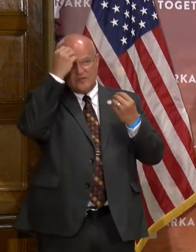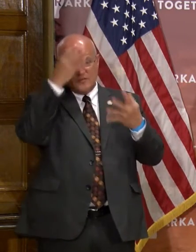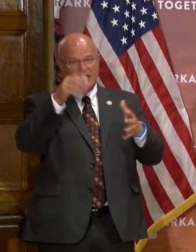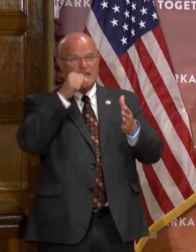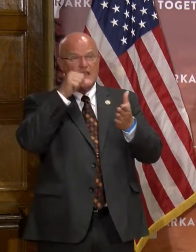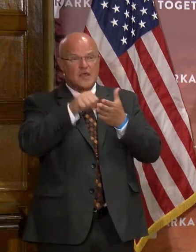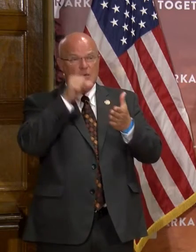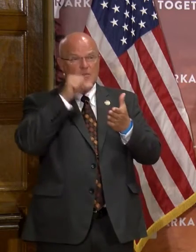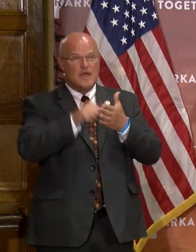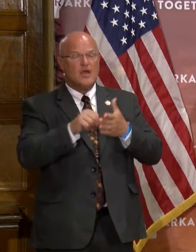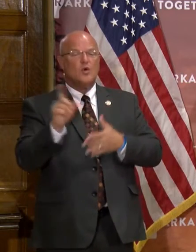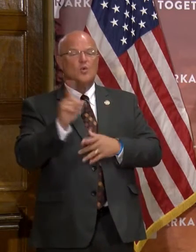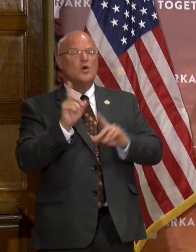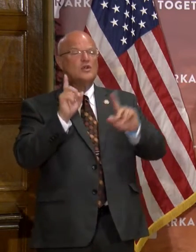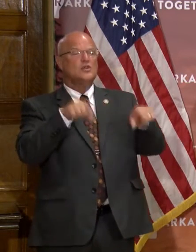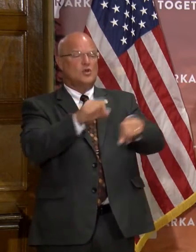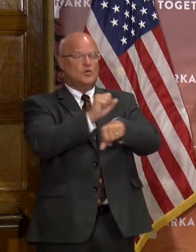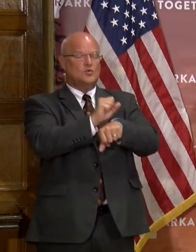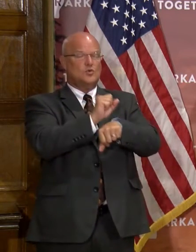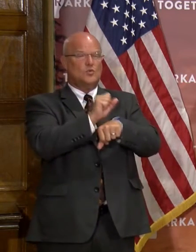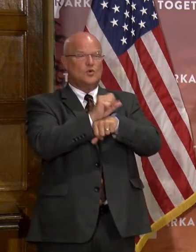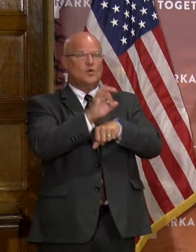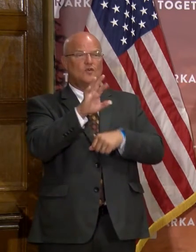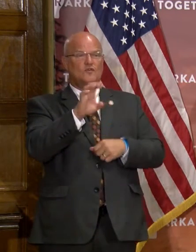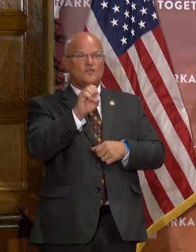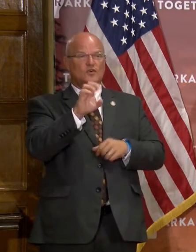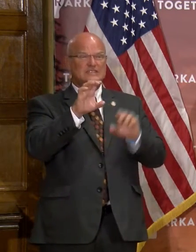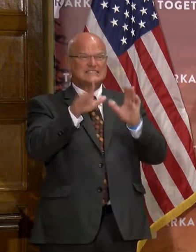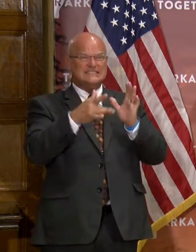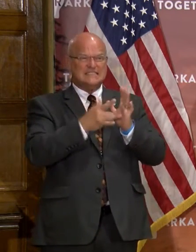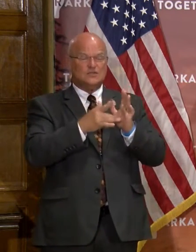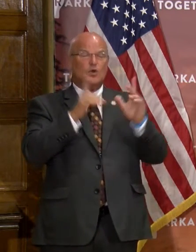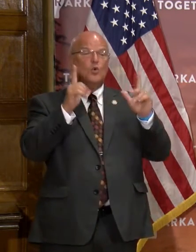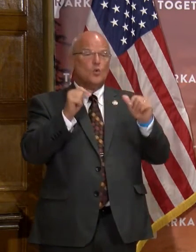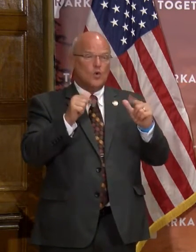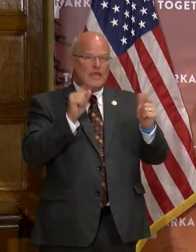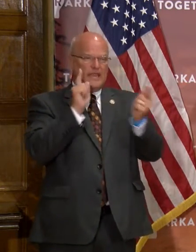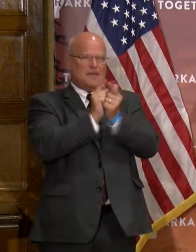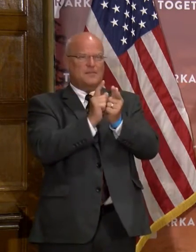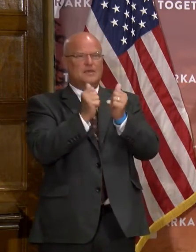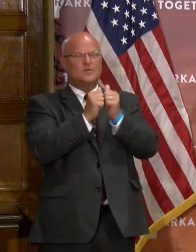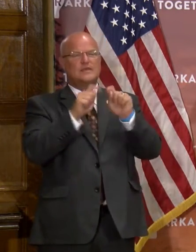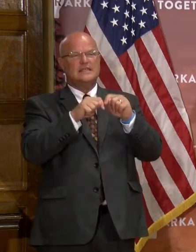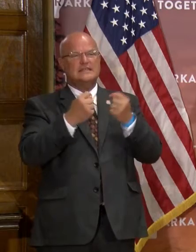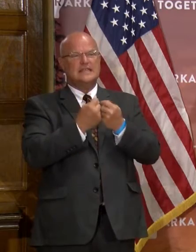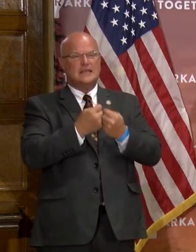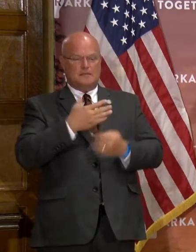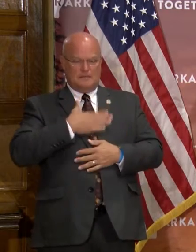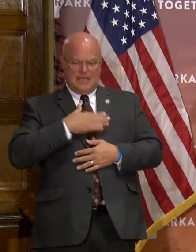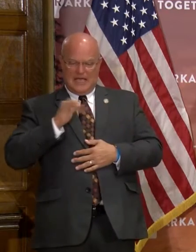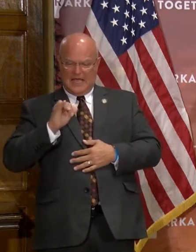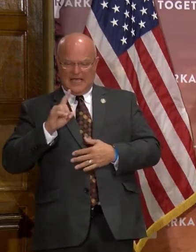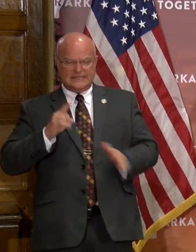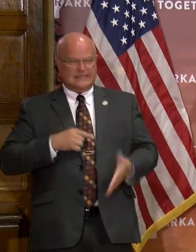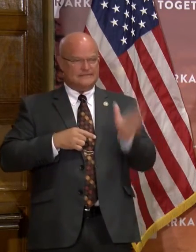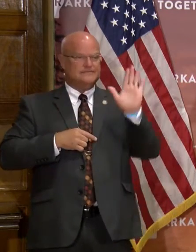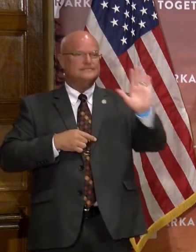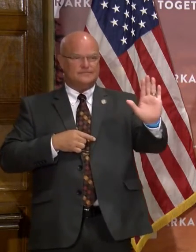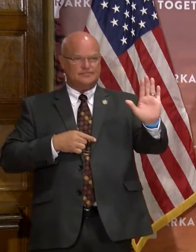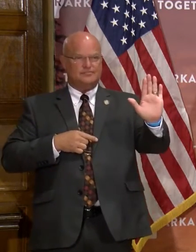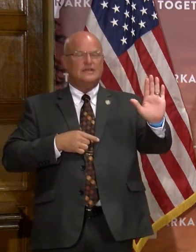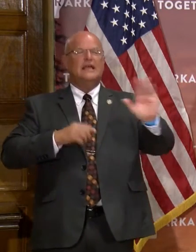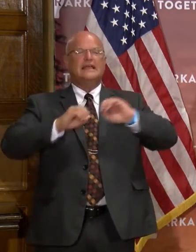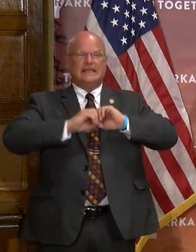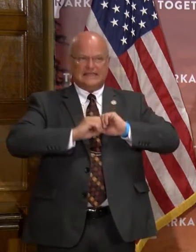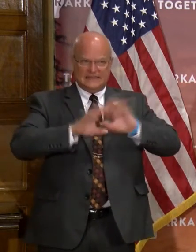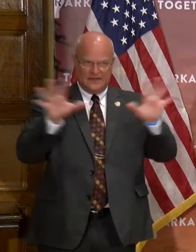mail. It will tell you where to go to a workforce center, when you need to go there and meet with our team, show your identification so we can clear that up and get